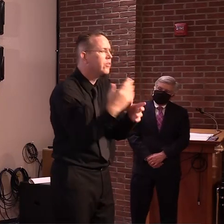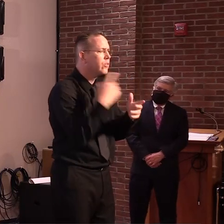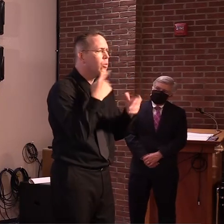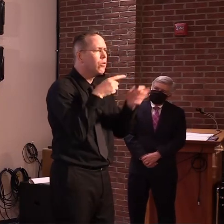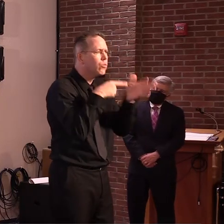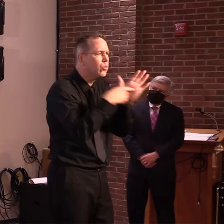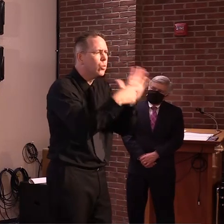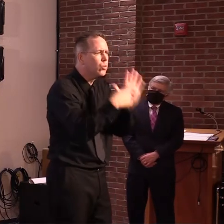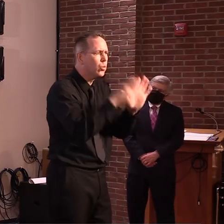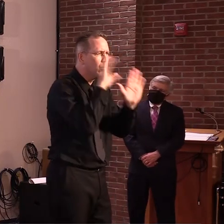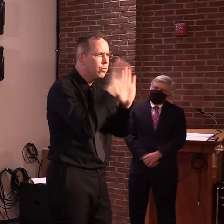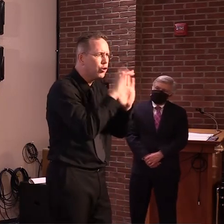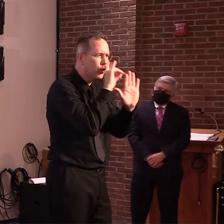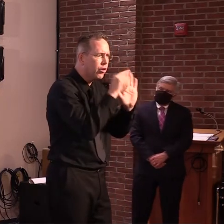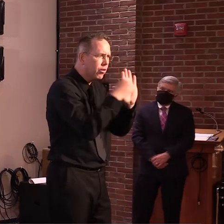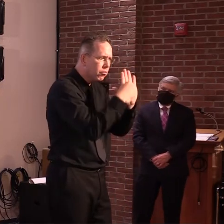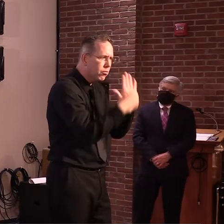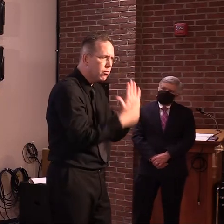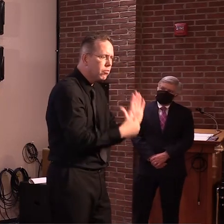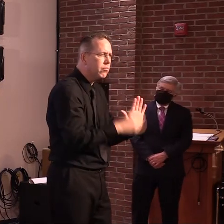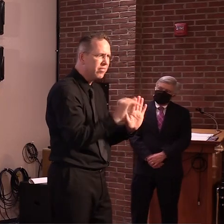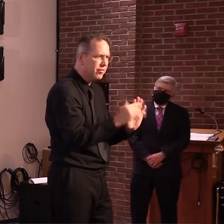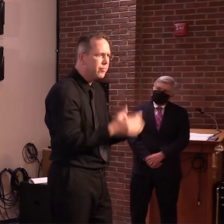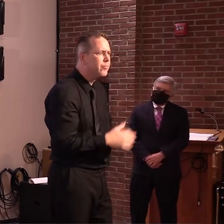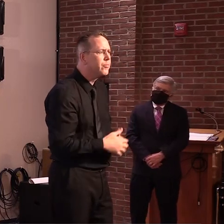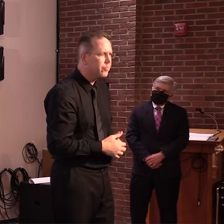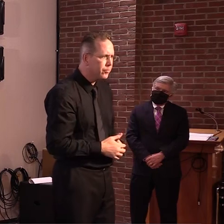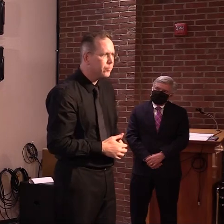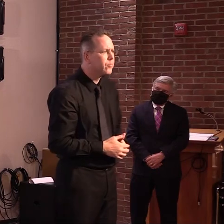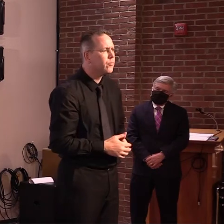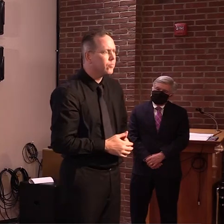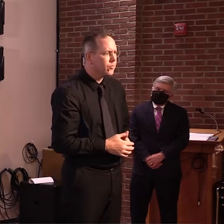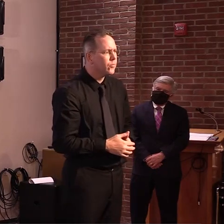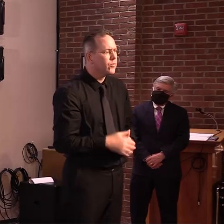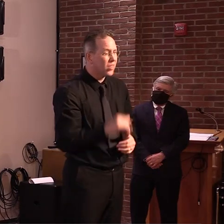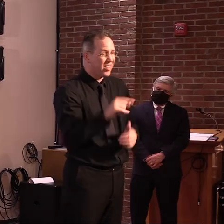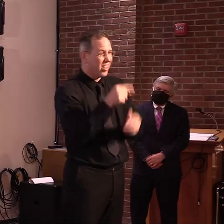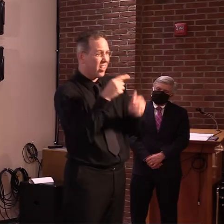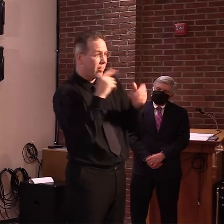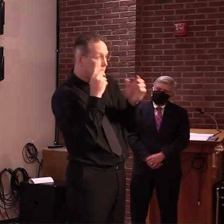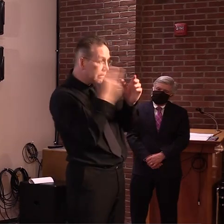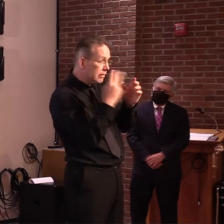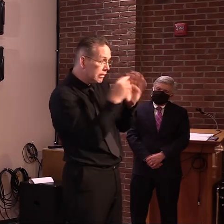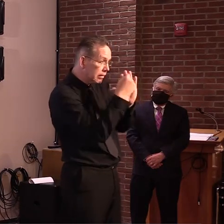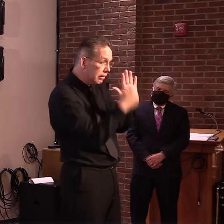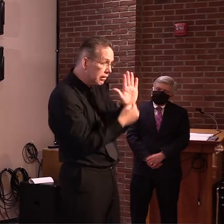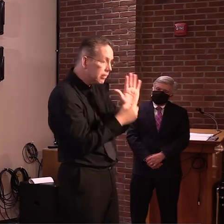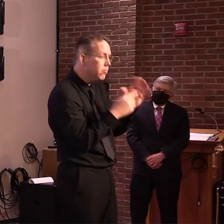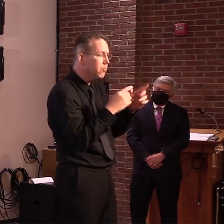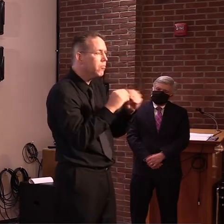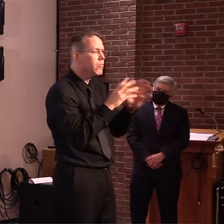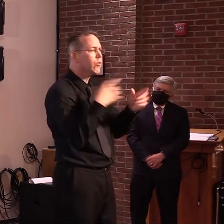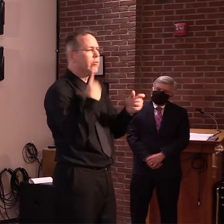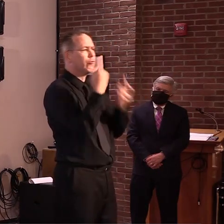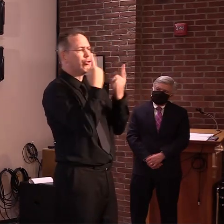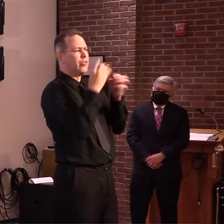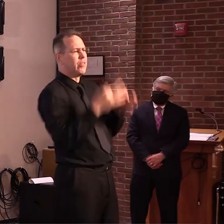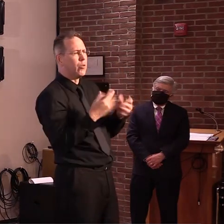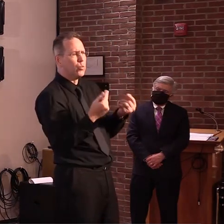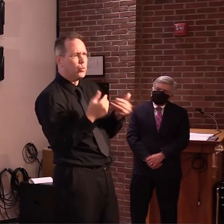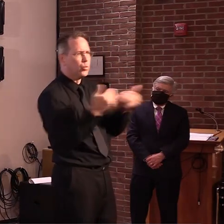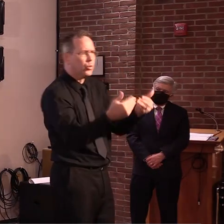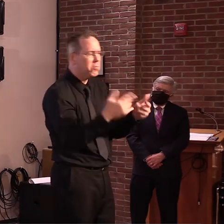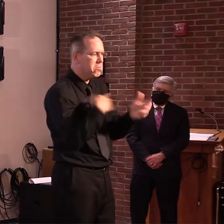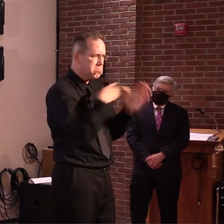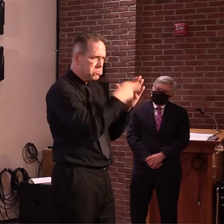of each data point and where we would get more alarmed or not. Right, just a quick follow-up.